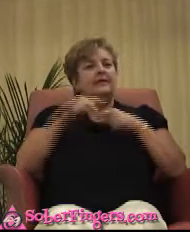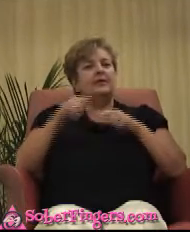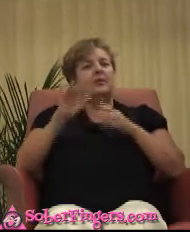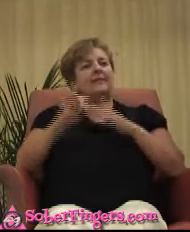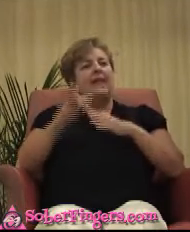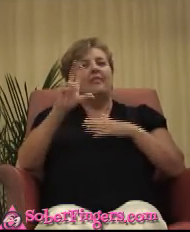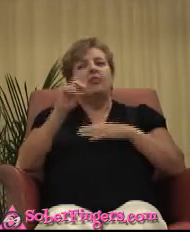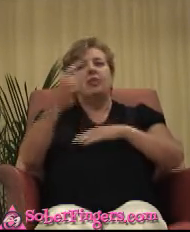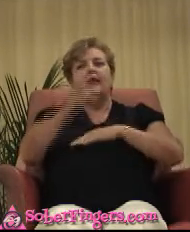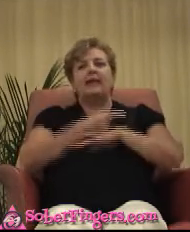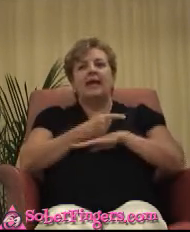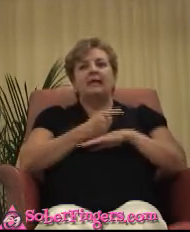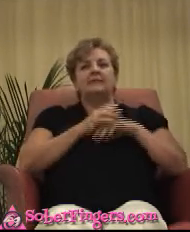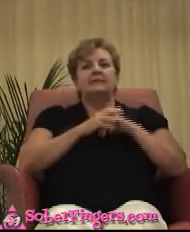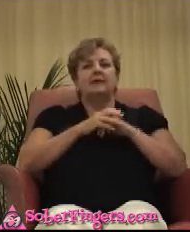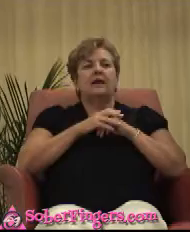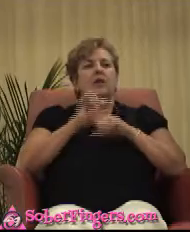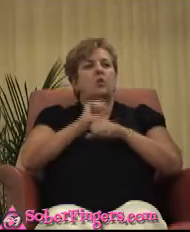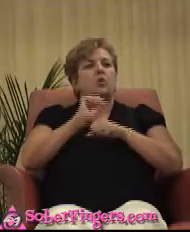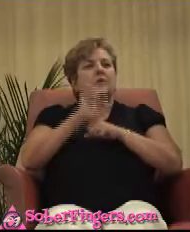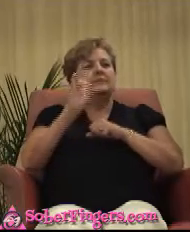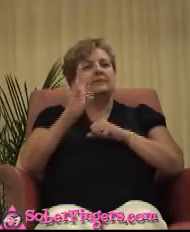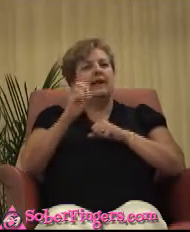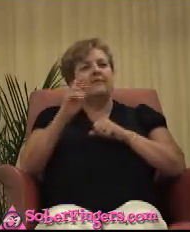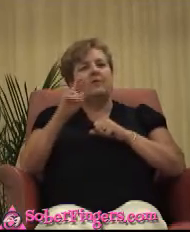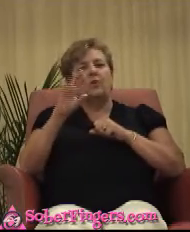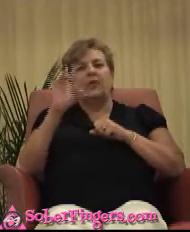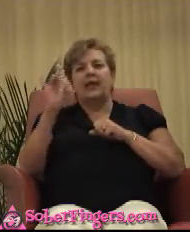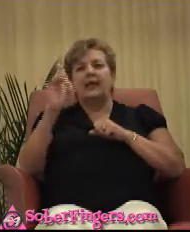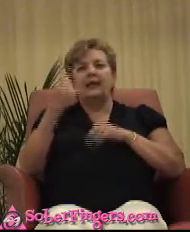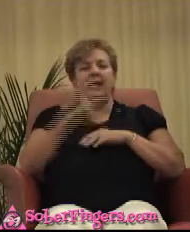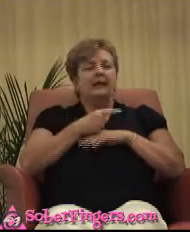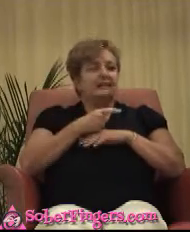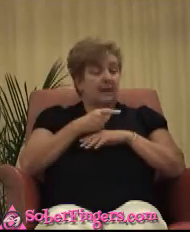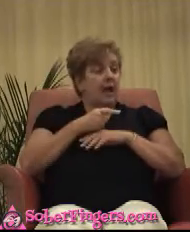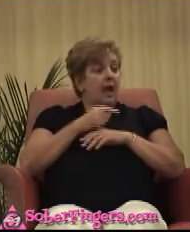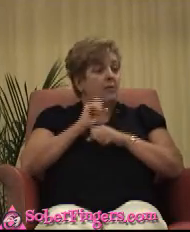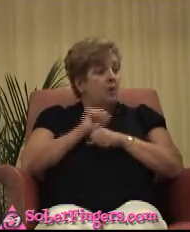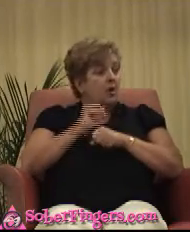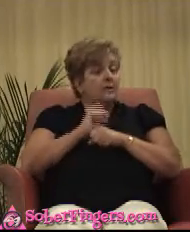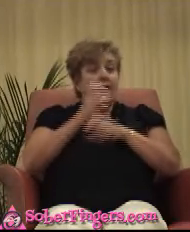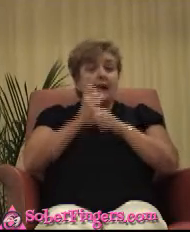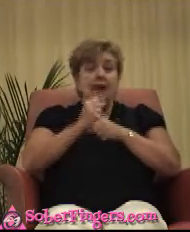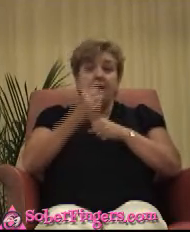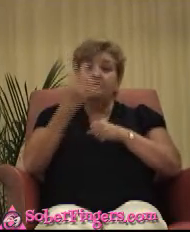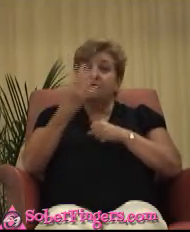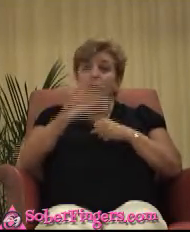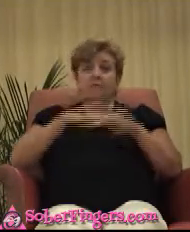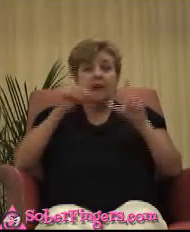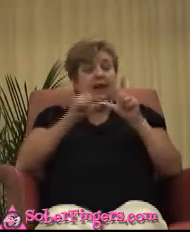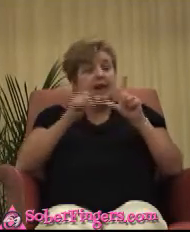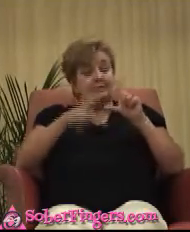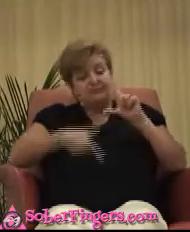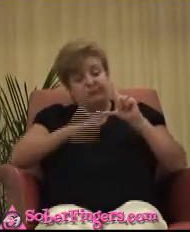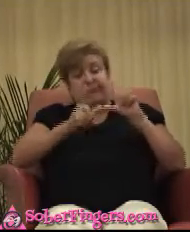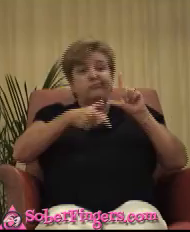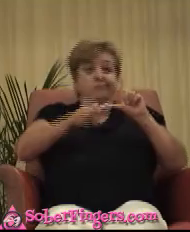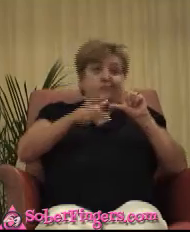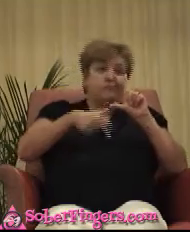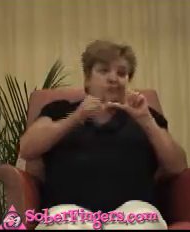I flew 78 hours and I got all 4 licenses back. Excuse me. got 2 of them by 11:15 one morning. I don't